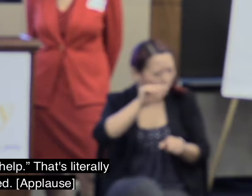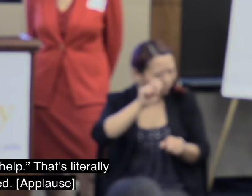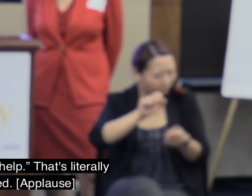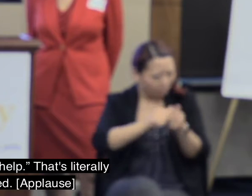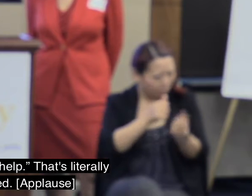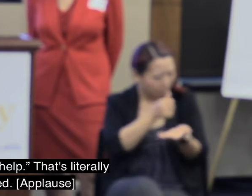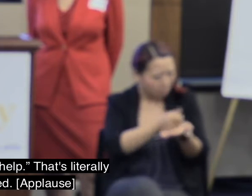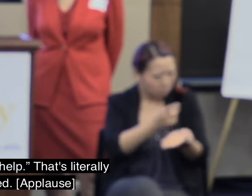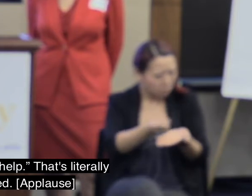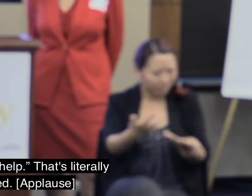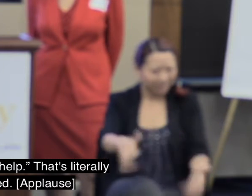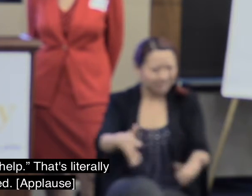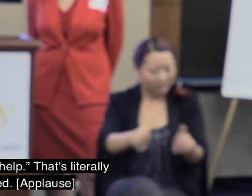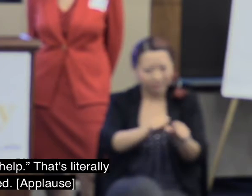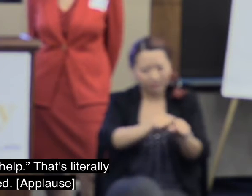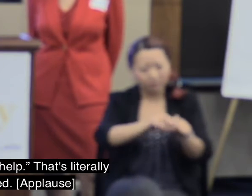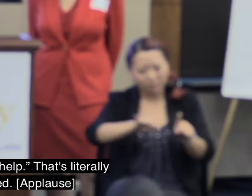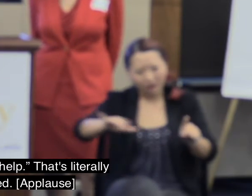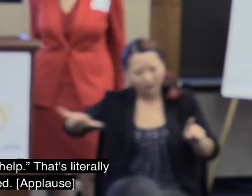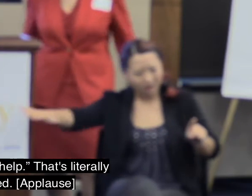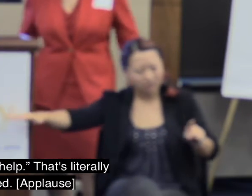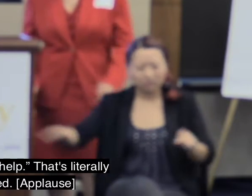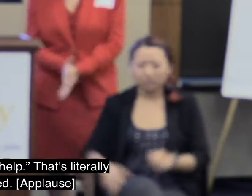can I help? That's literally how it happened.